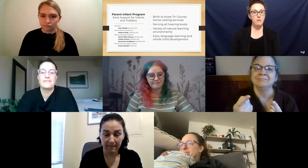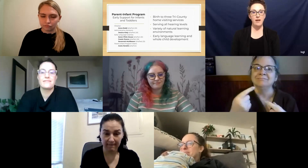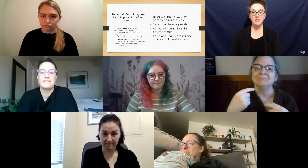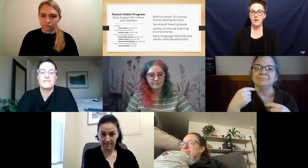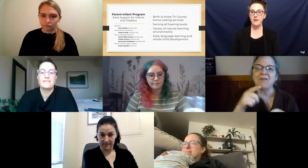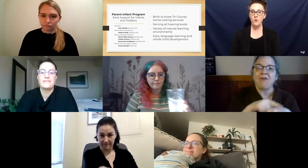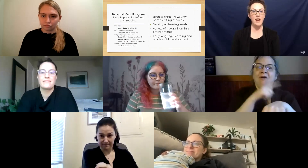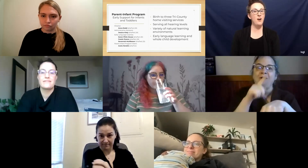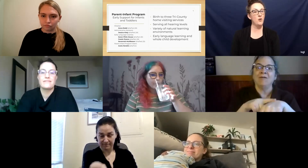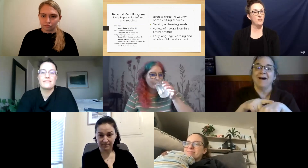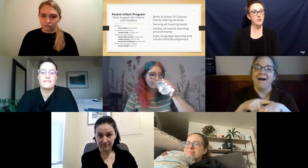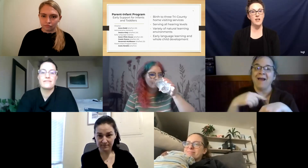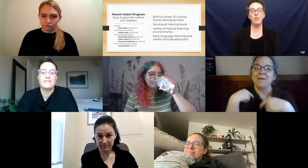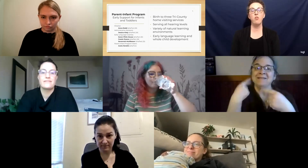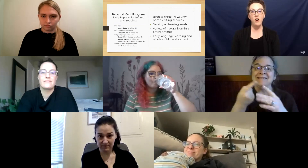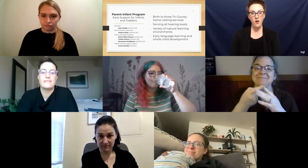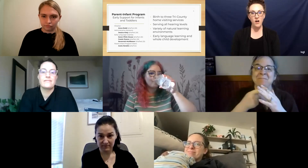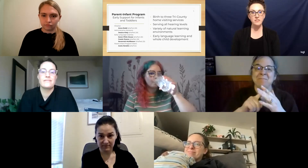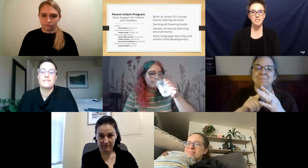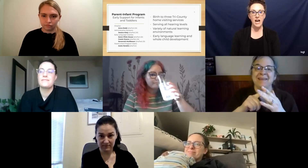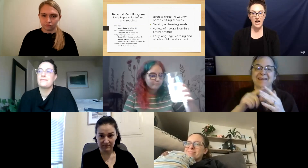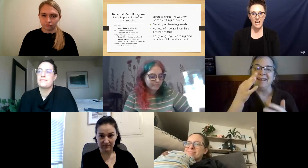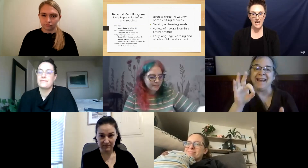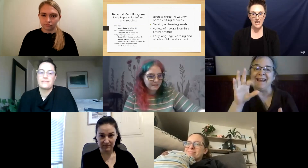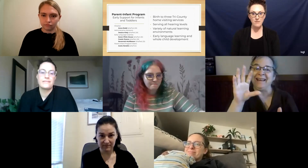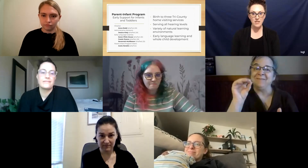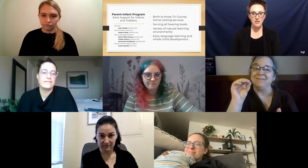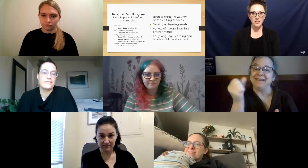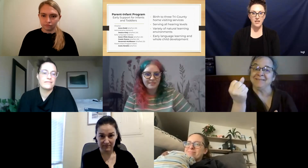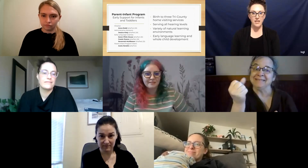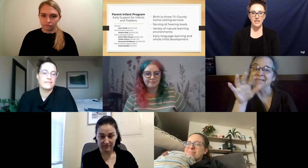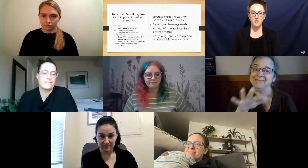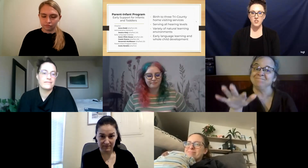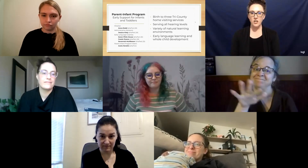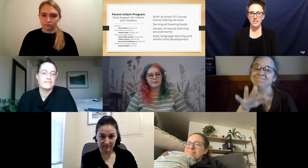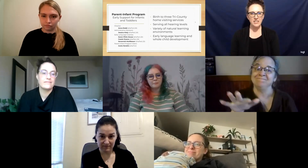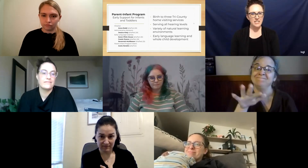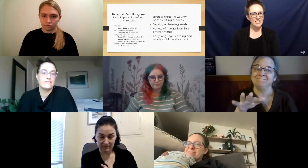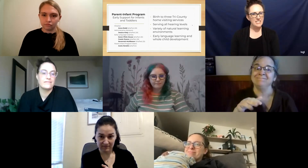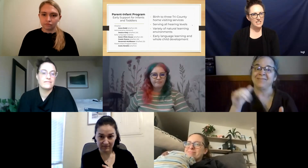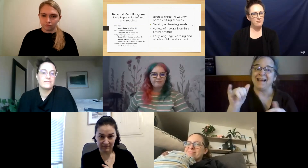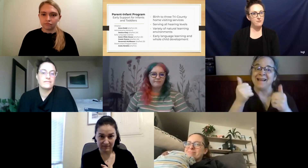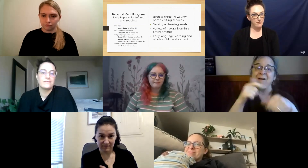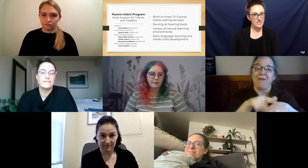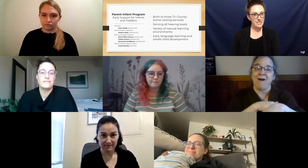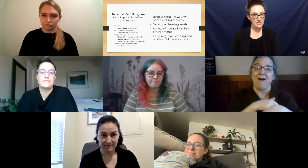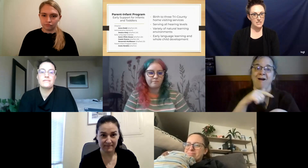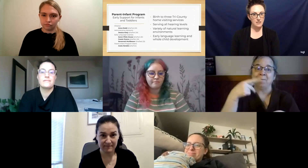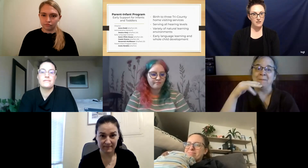PIP has been around for a long time. It started in the